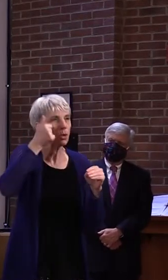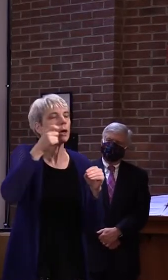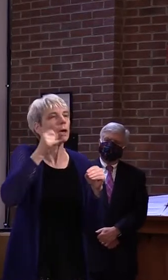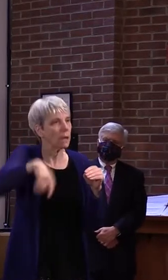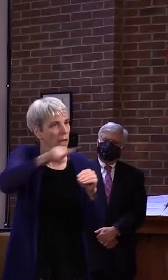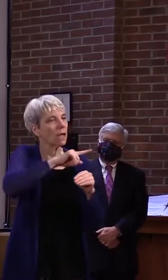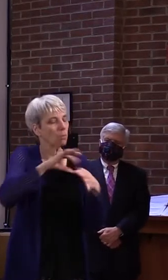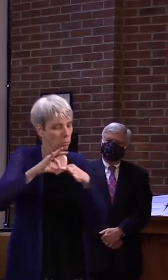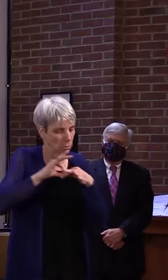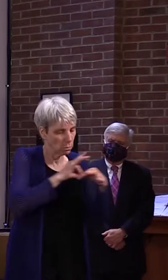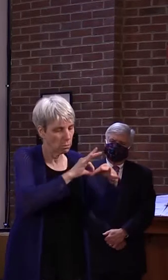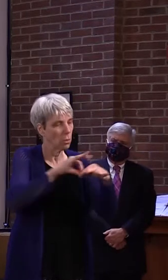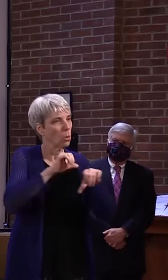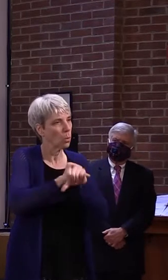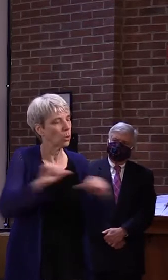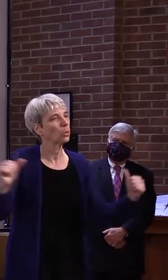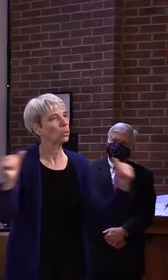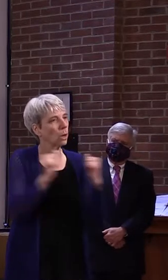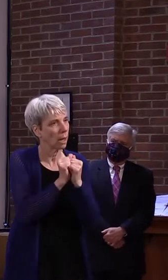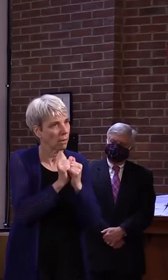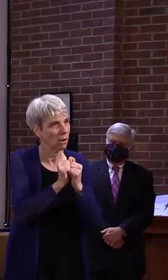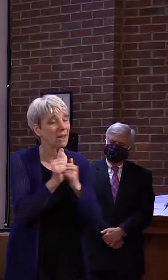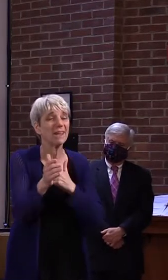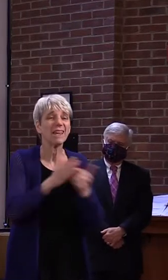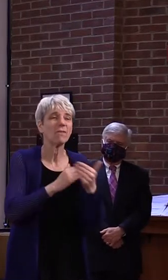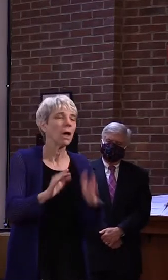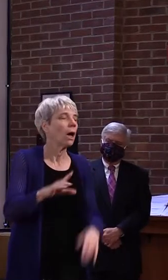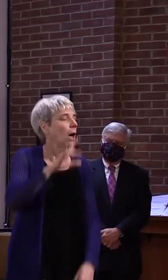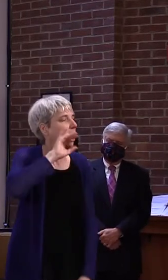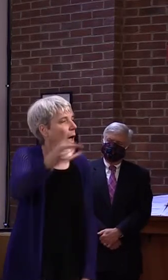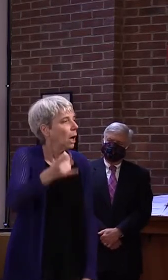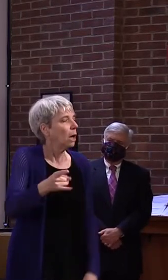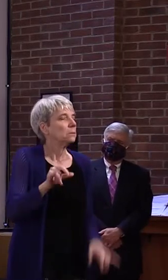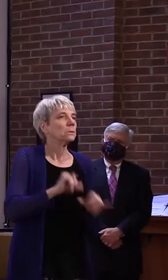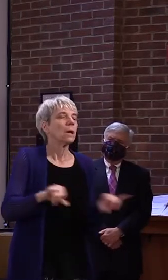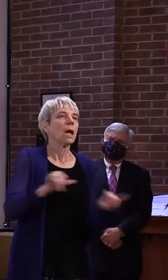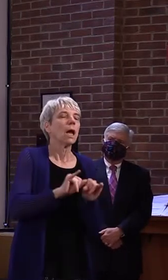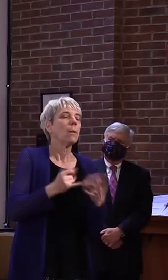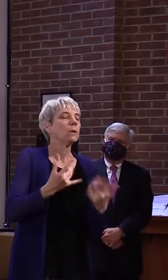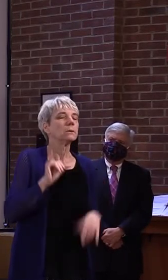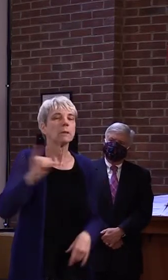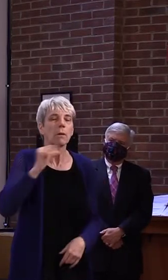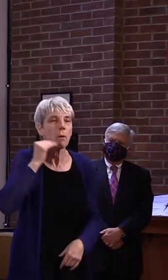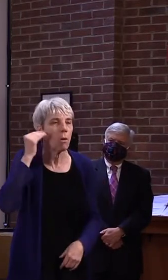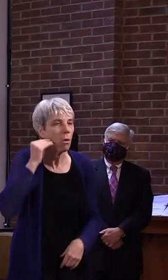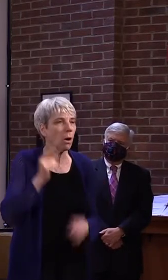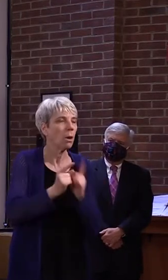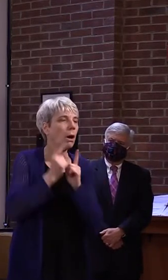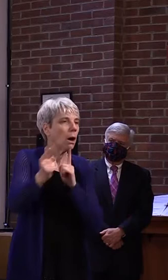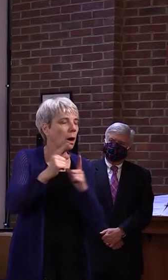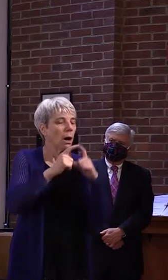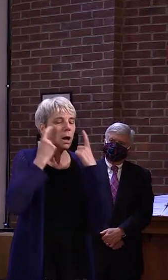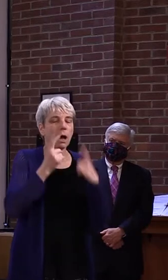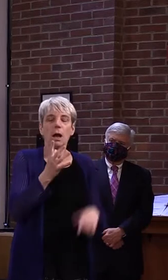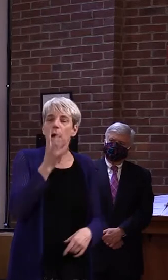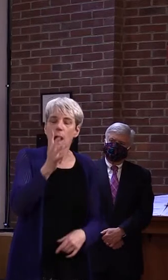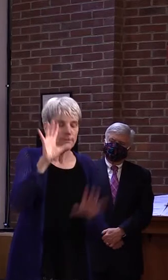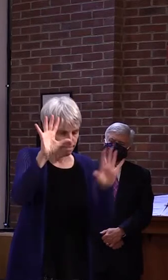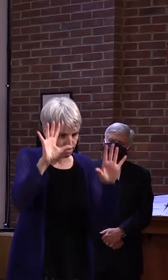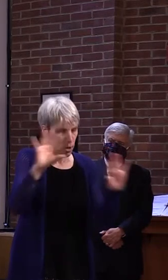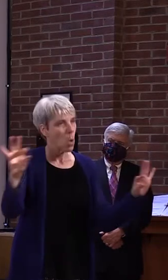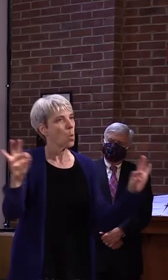us doing our part, even when it's inconvenient. So I ask all Vermonters to keep up the good work, and thank you for doing